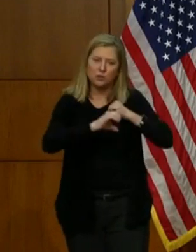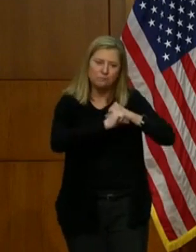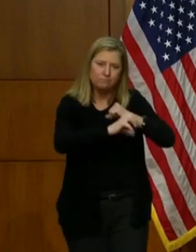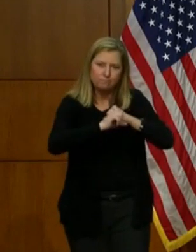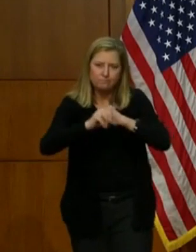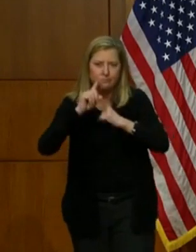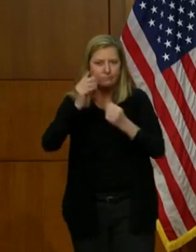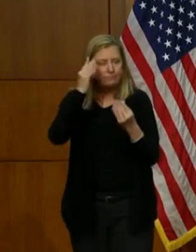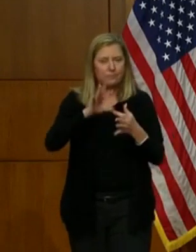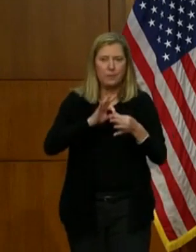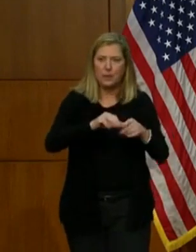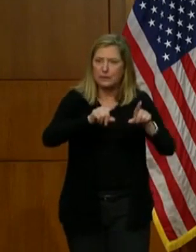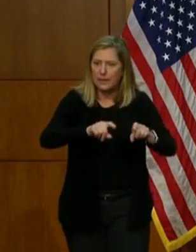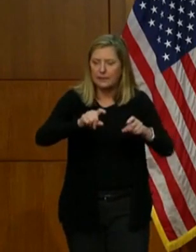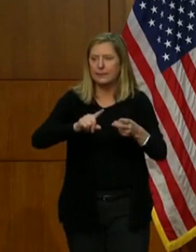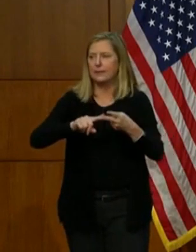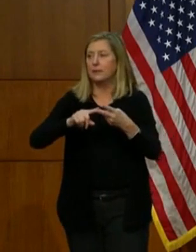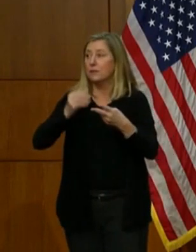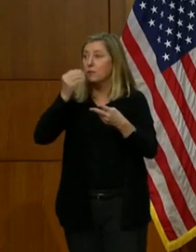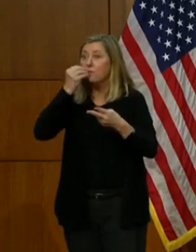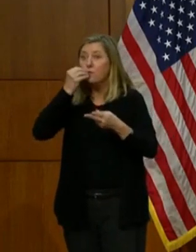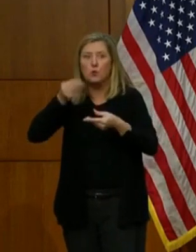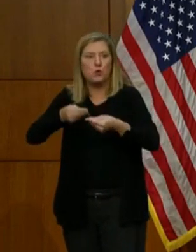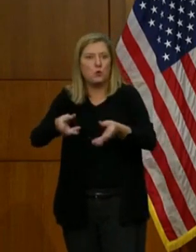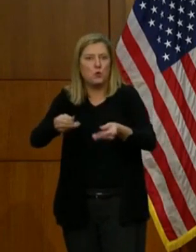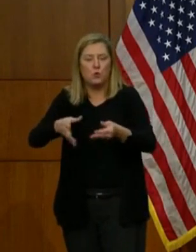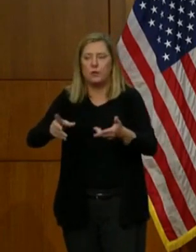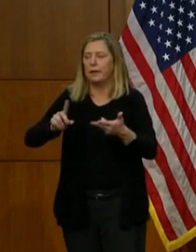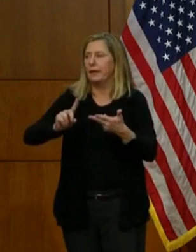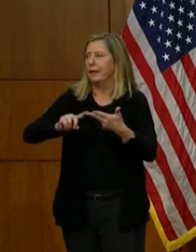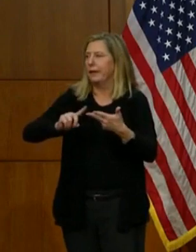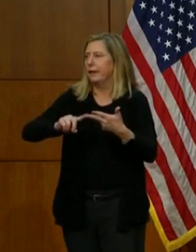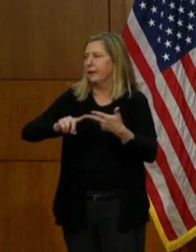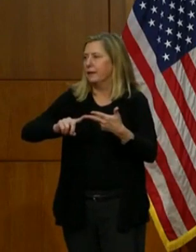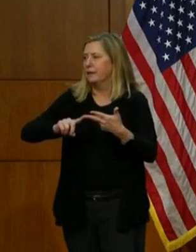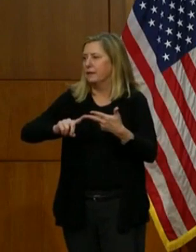testing, food distribution, and